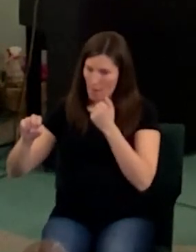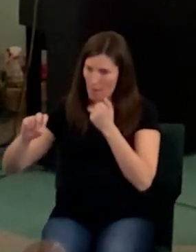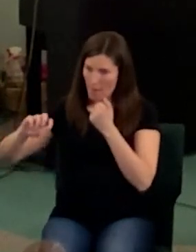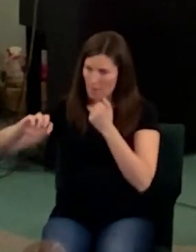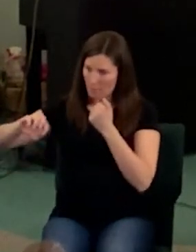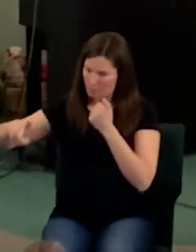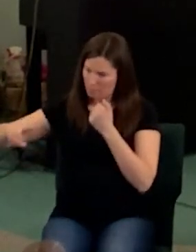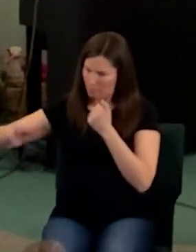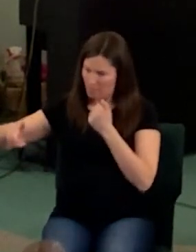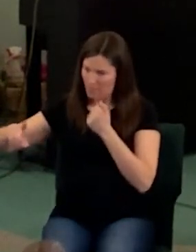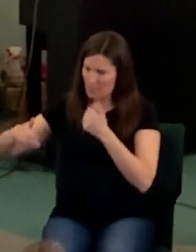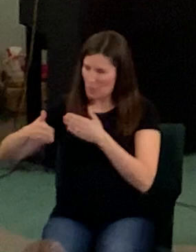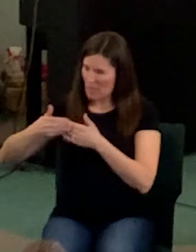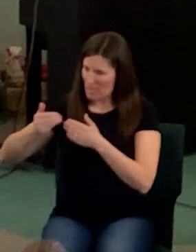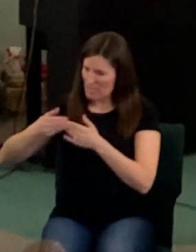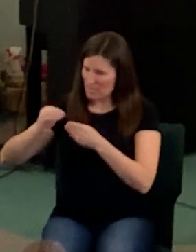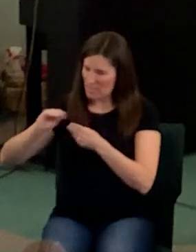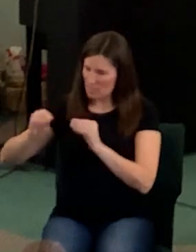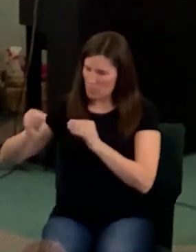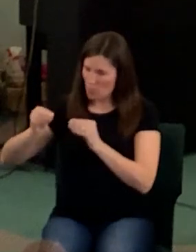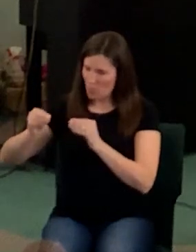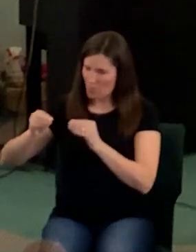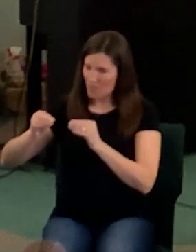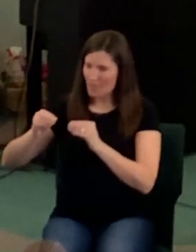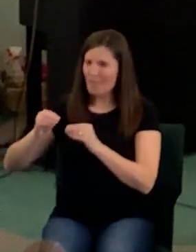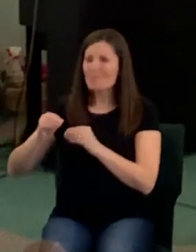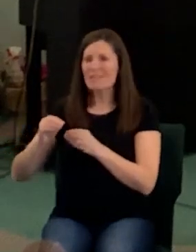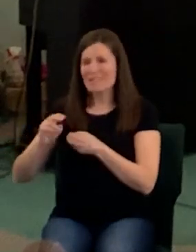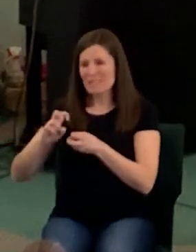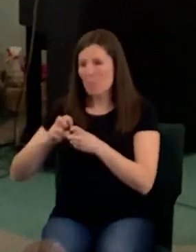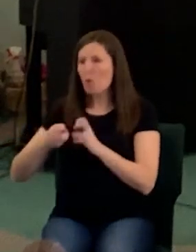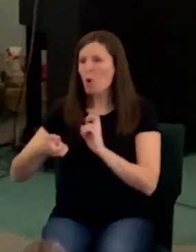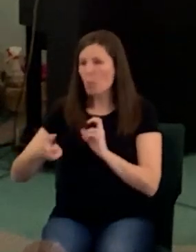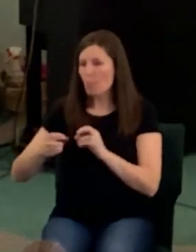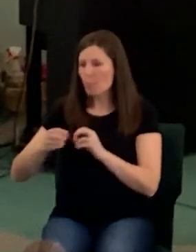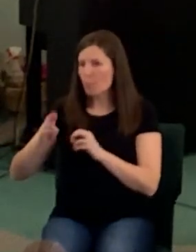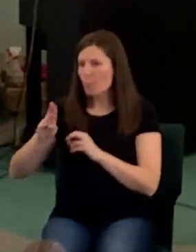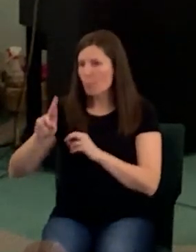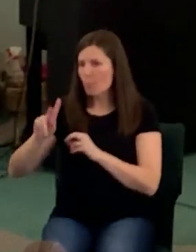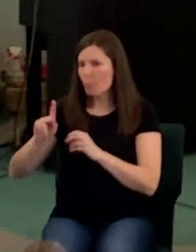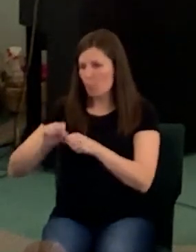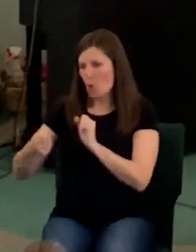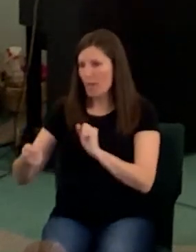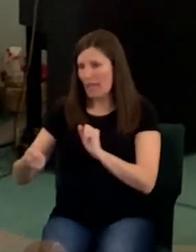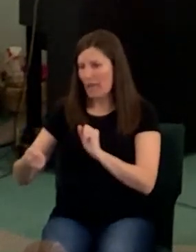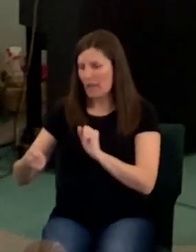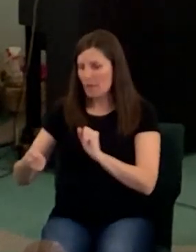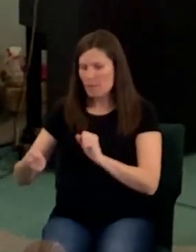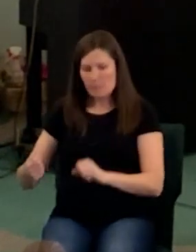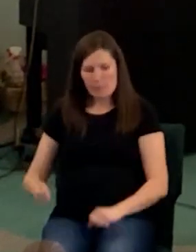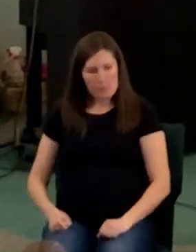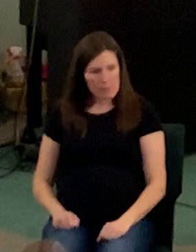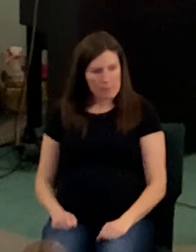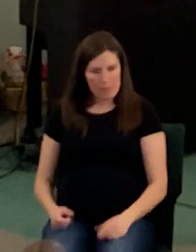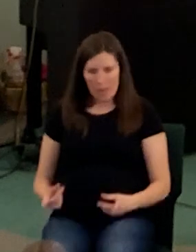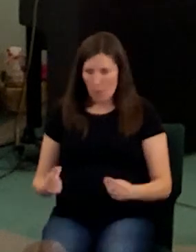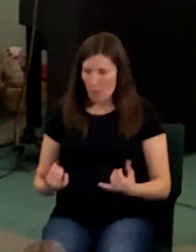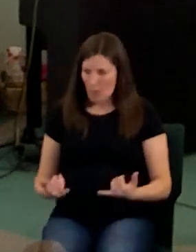easily, which means it's broken. You can feel nothing's grabbing. So the valve outside the house doesn't work. So then what do I got to